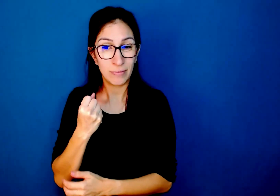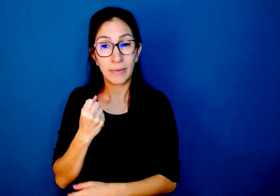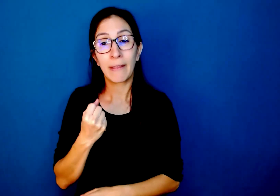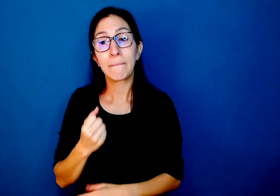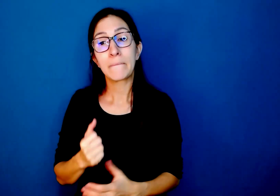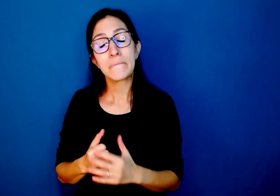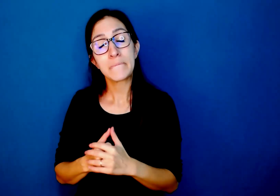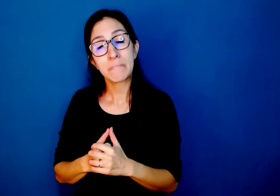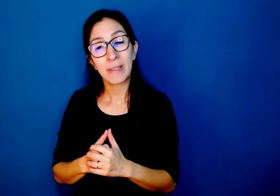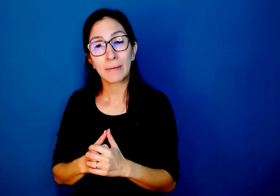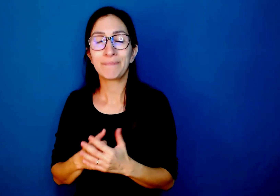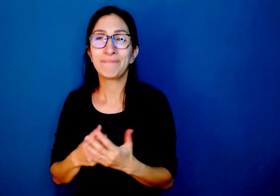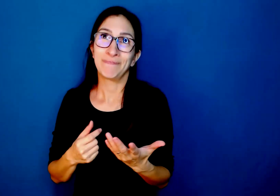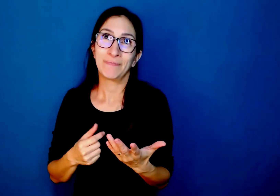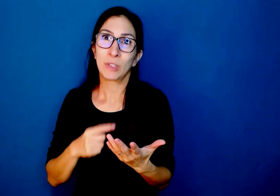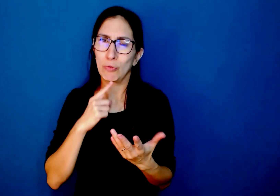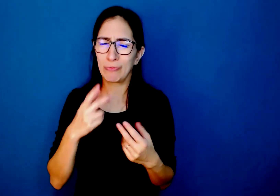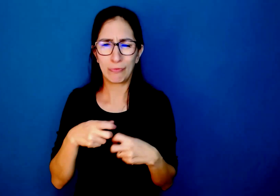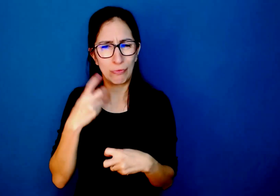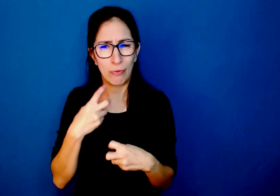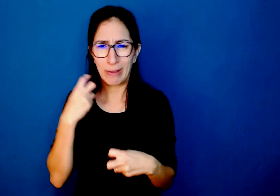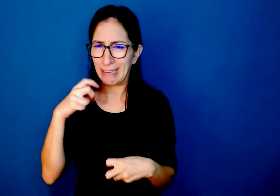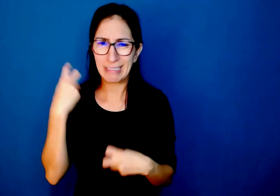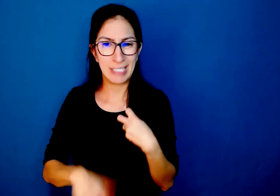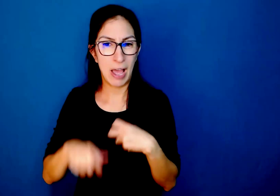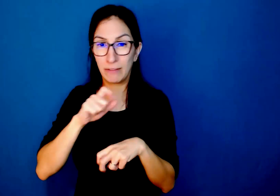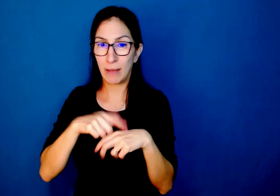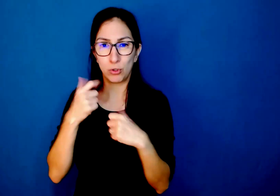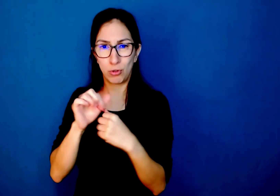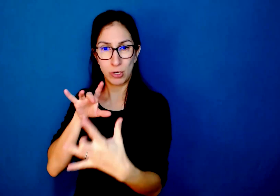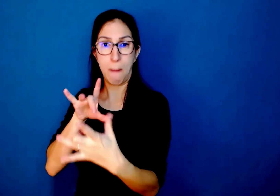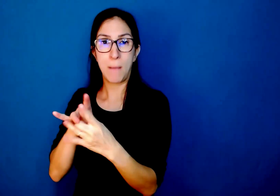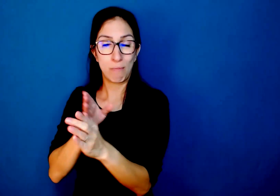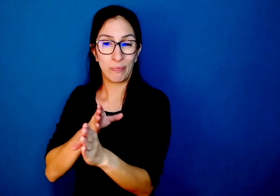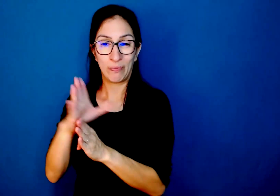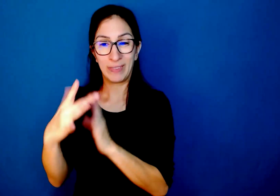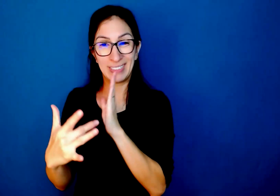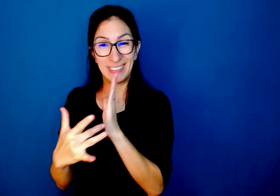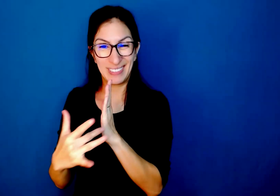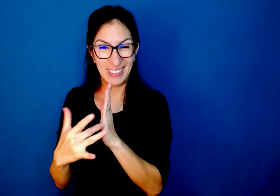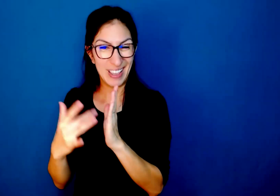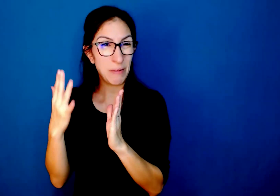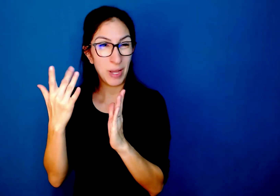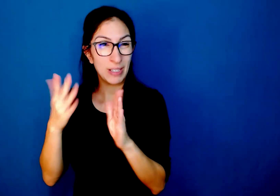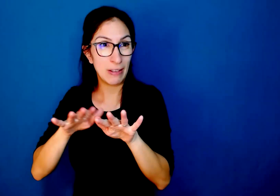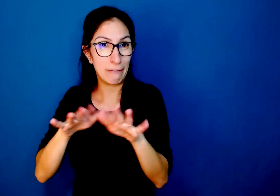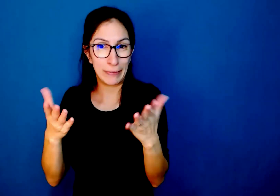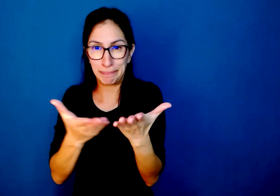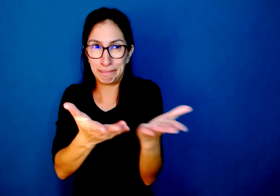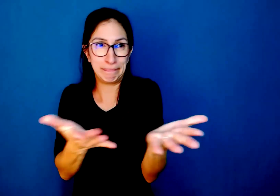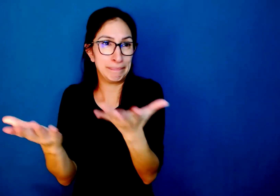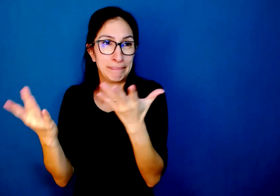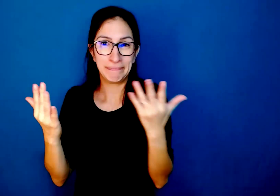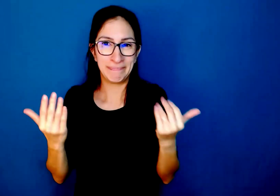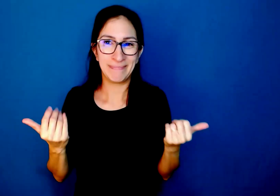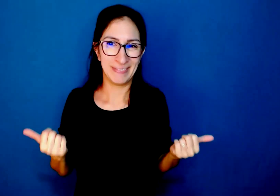it's very, and this is a really tough market right now to try to even break into the field, because of the current climate, so hostile to